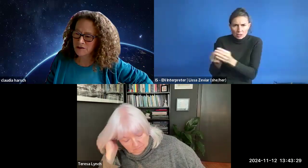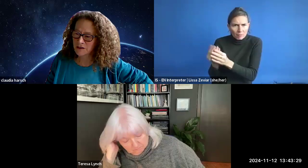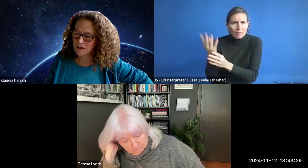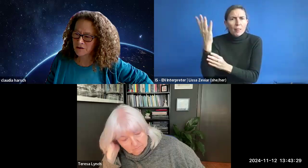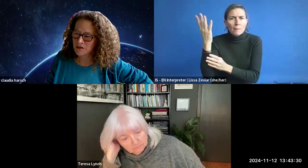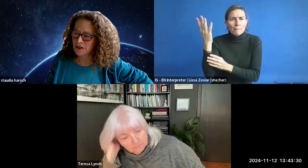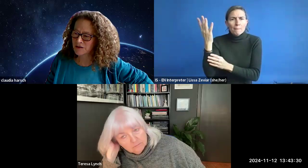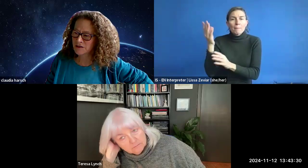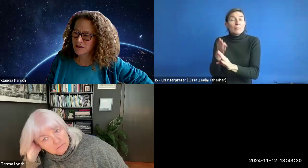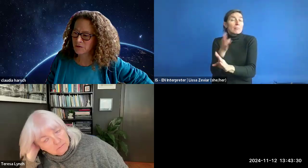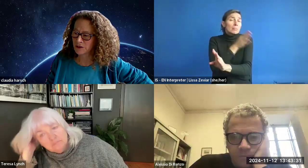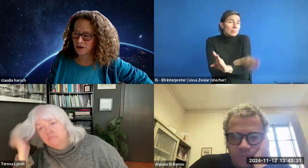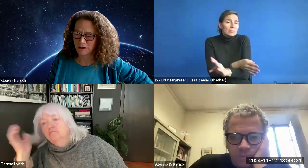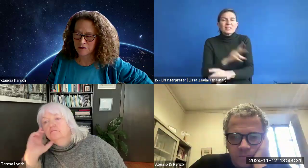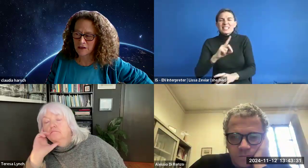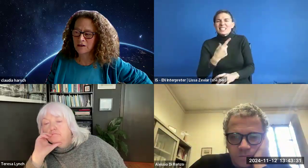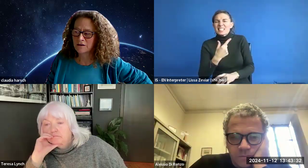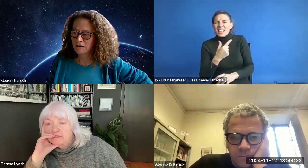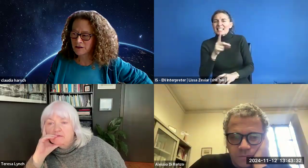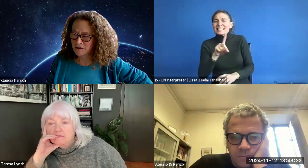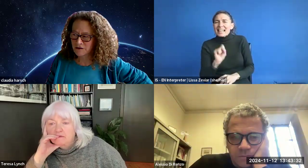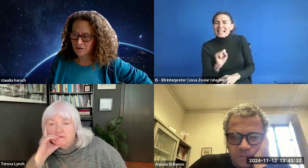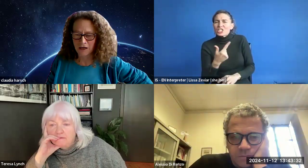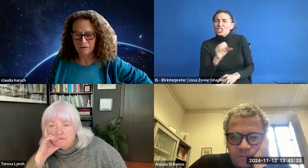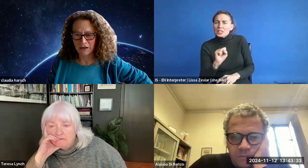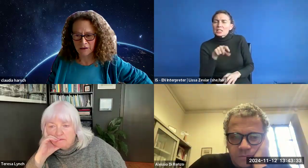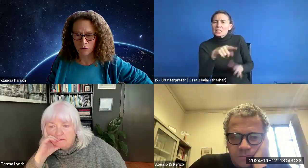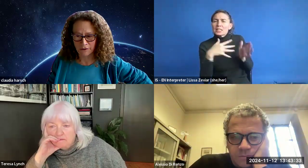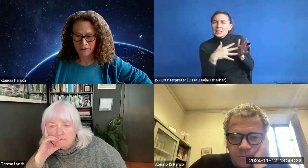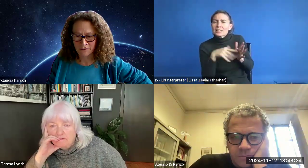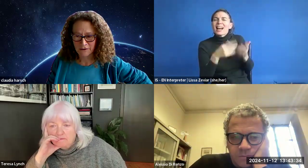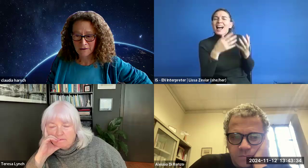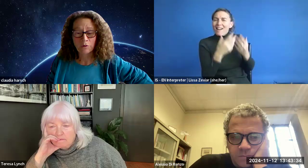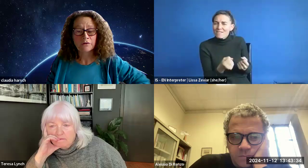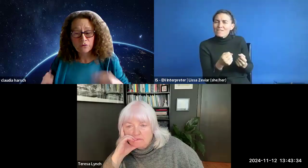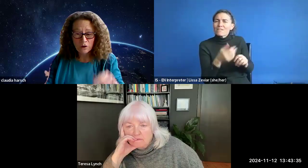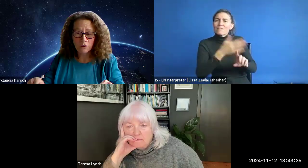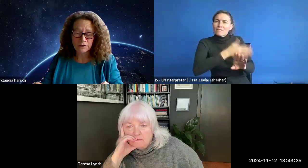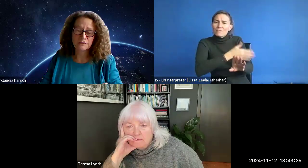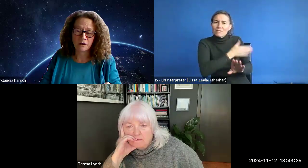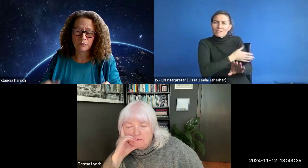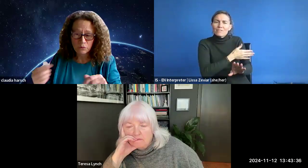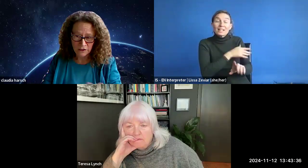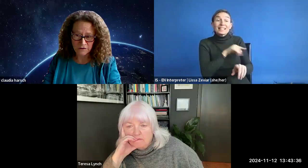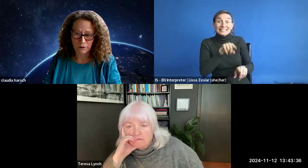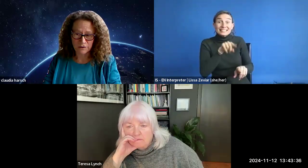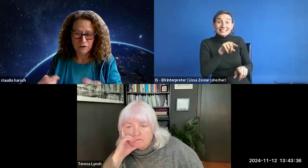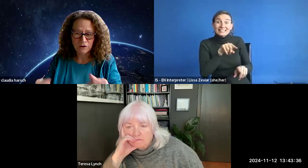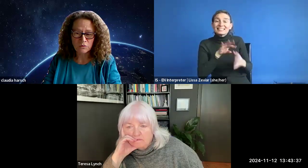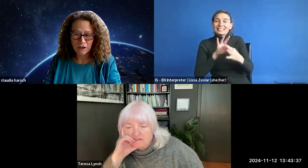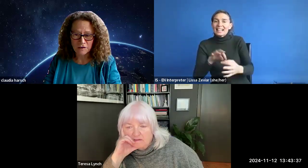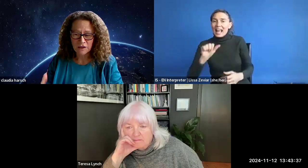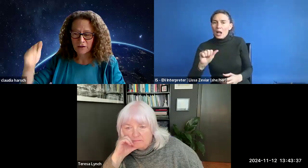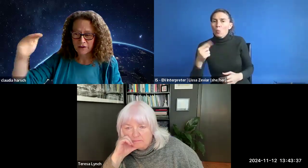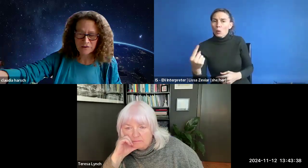from existing DSGS teaching materials targeting CFR level A1. But if you go and develop new test specs